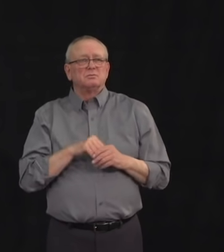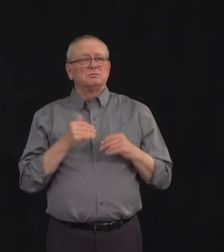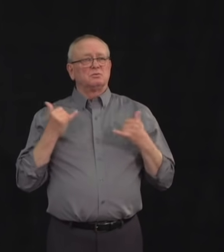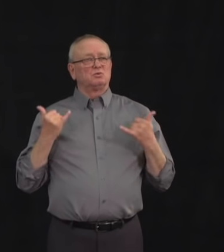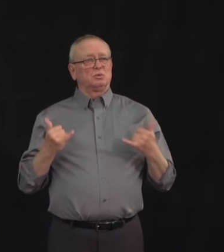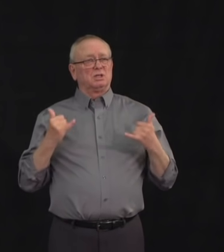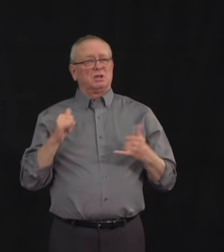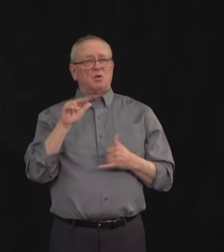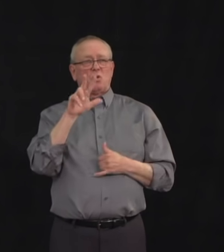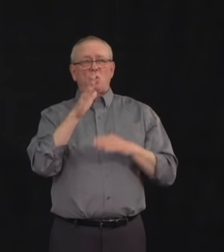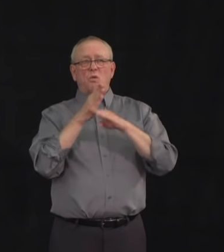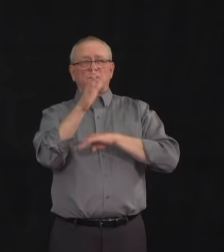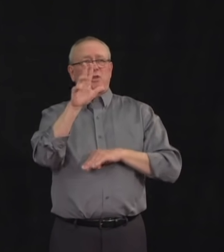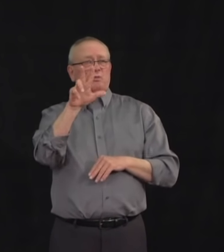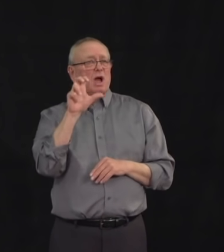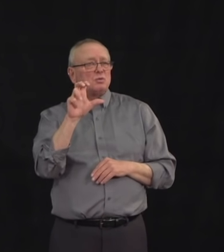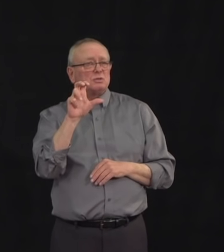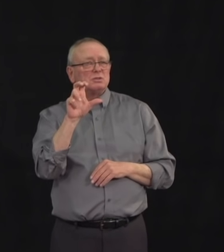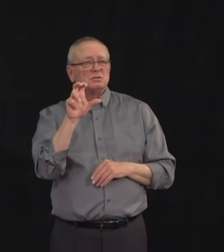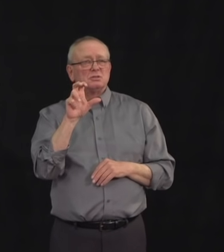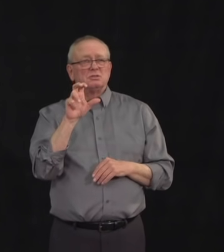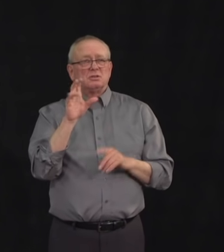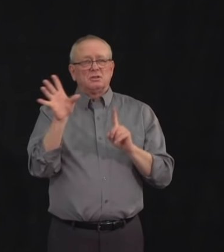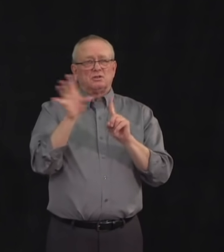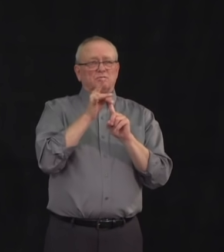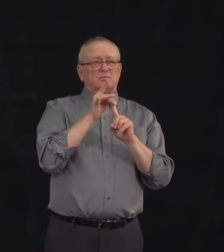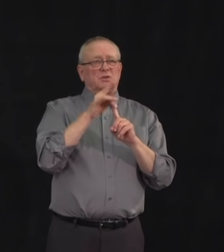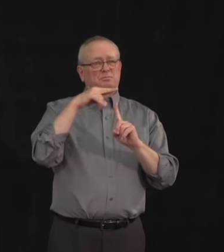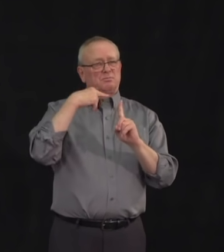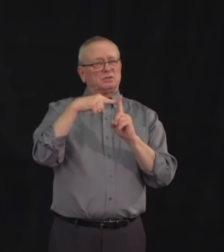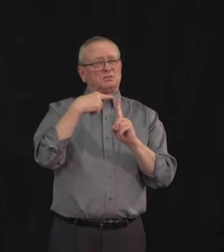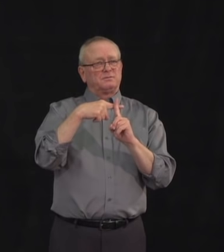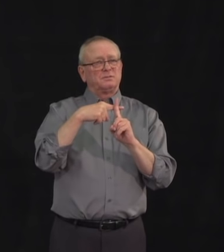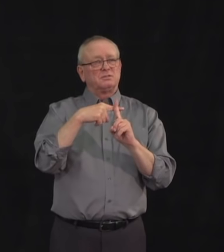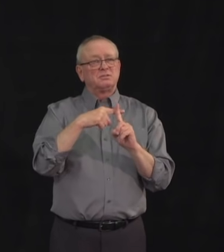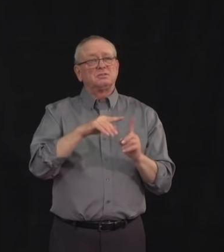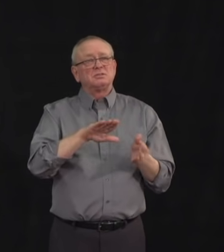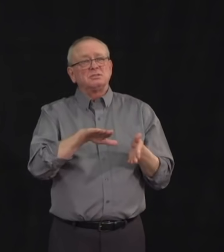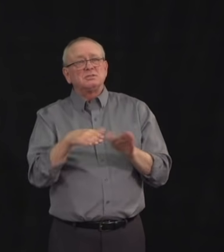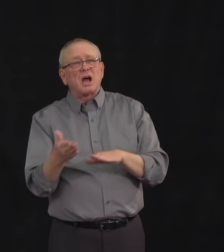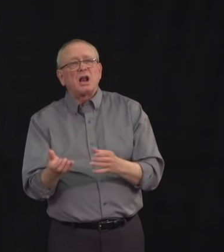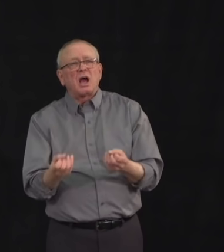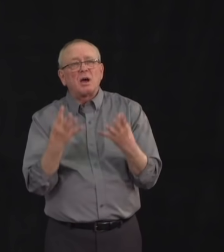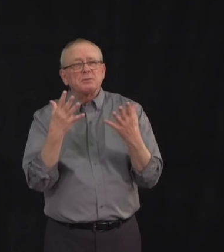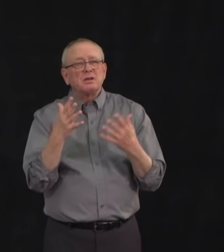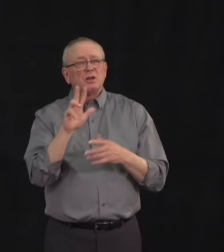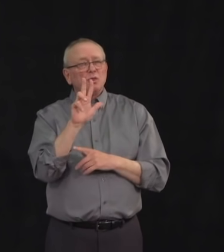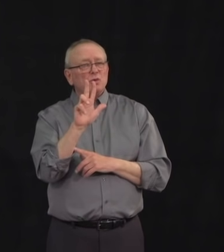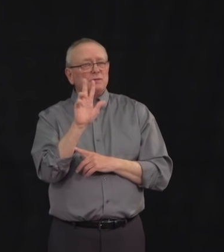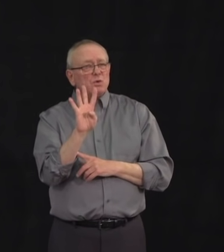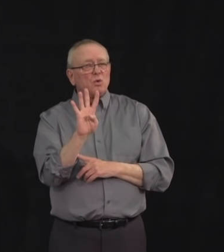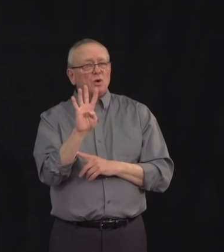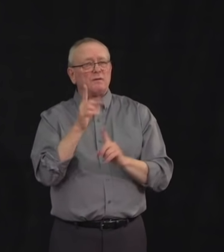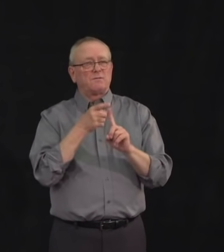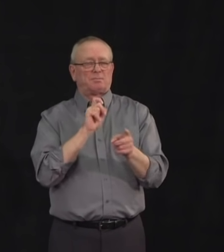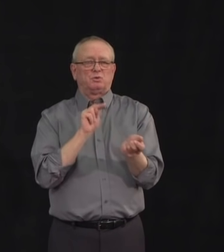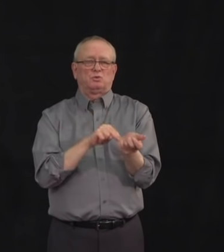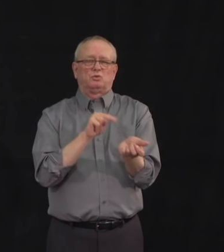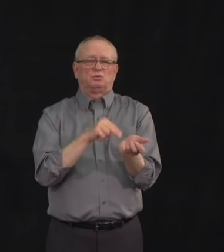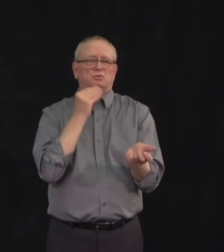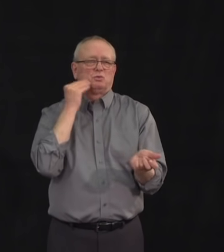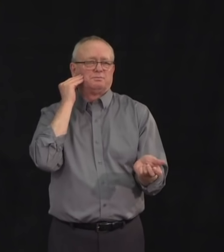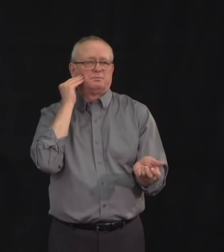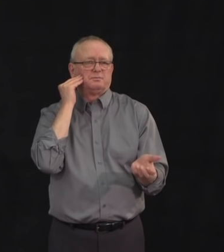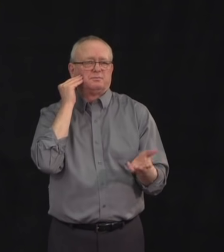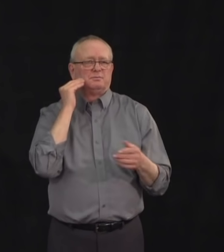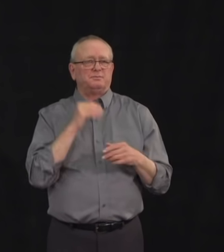deaths due to the novel coronavirus. Stronger outbreak measures have been put in place to help address the